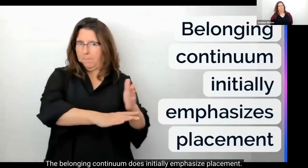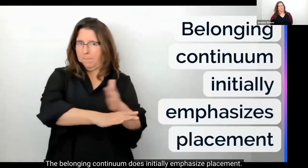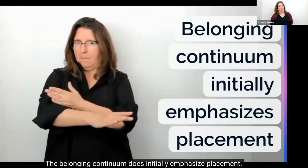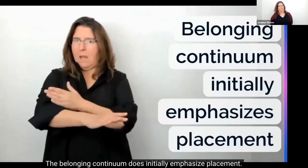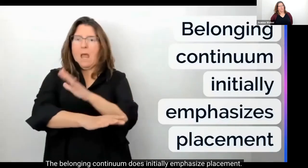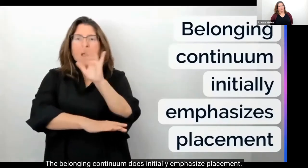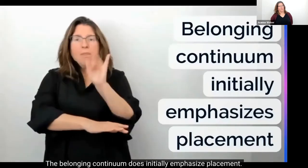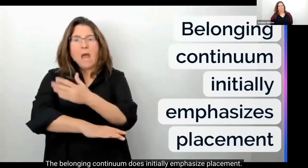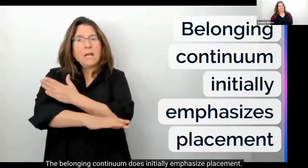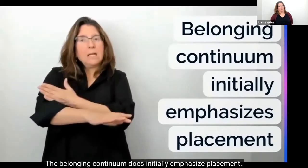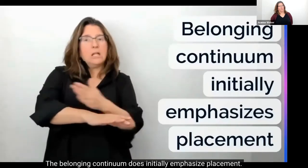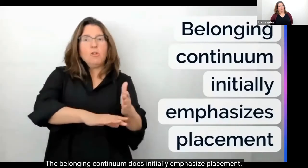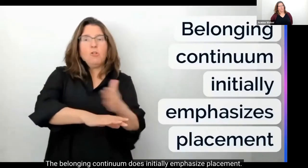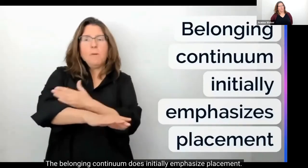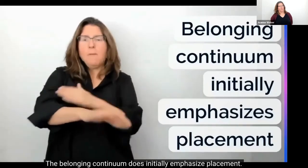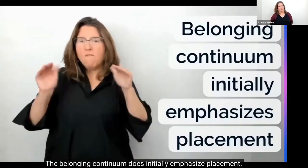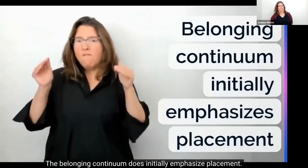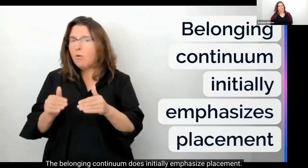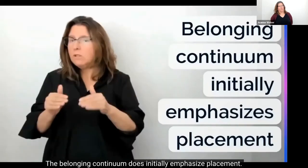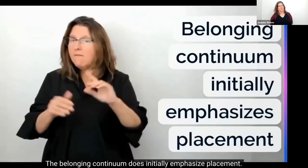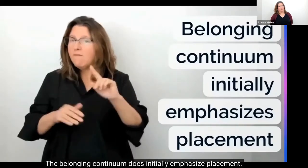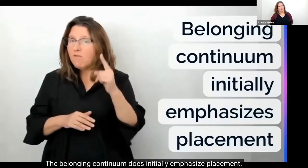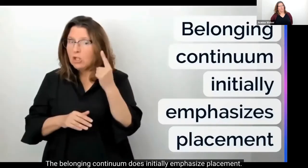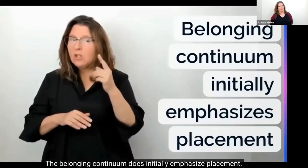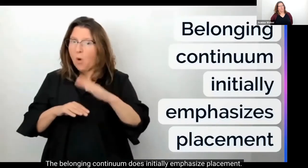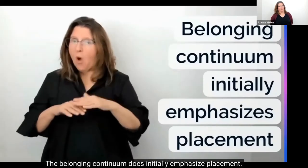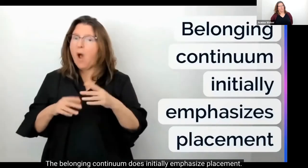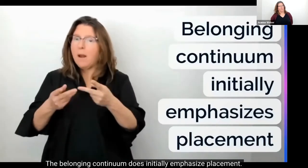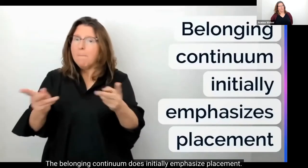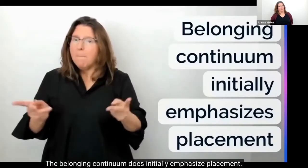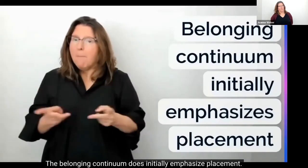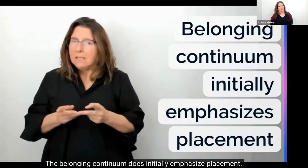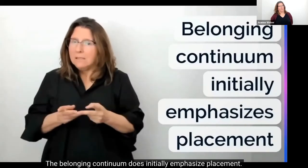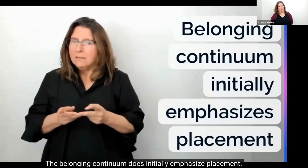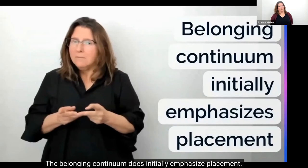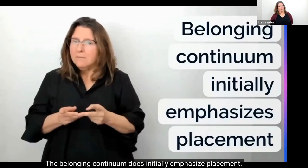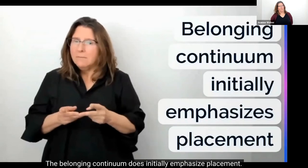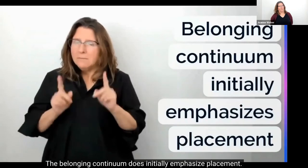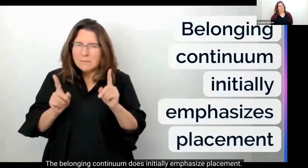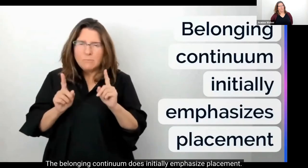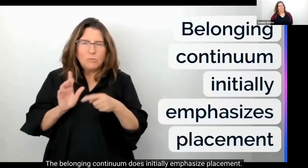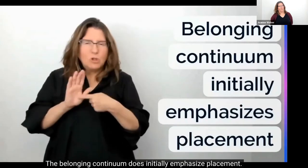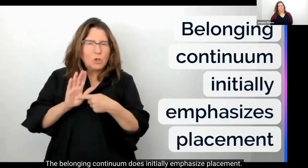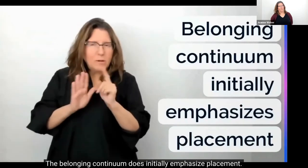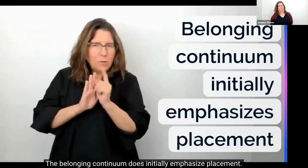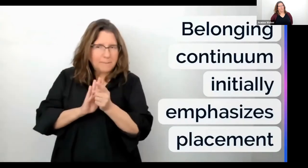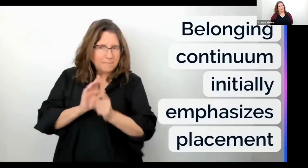The belonging continuum does initially emphasize placement.